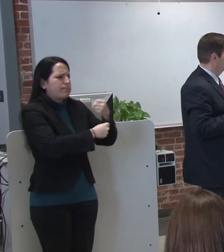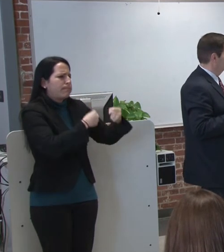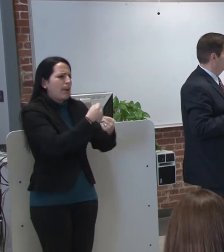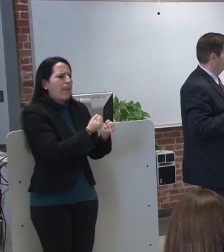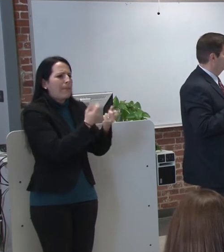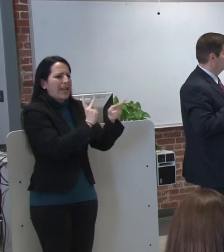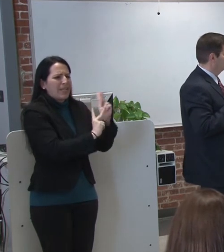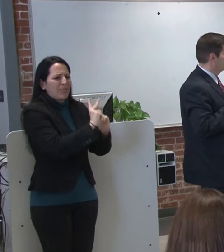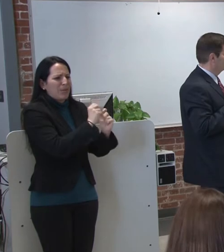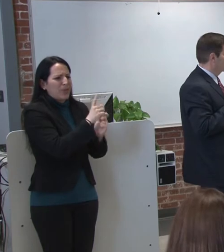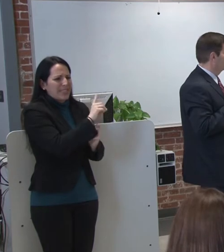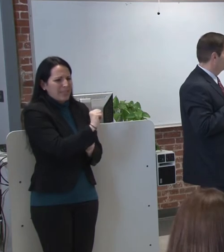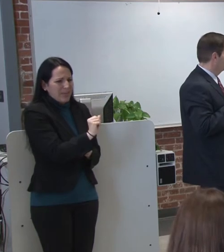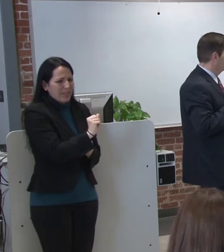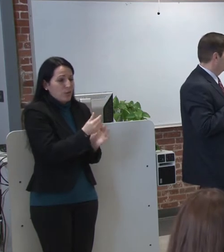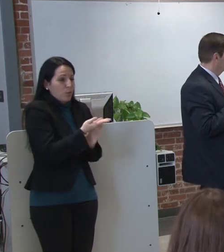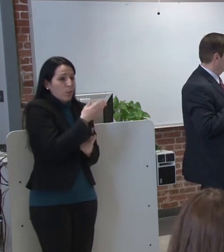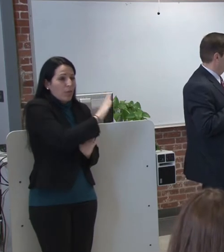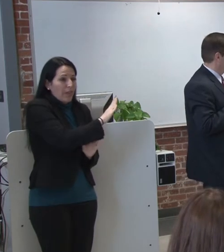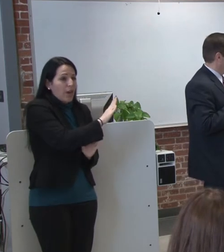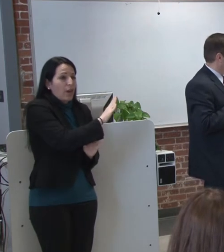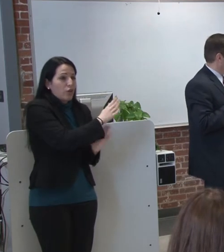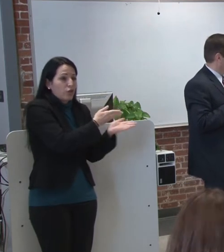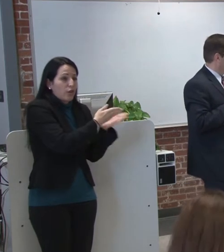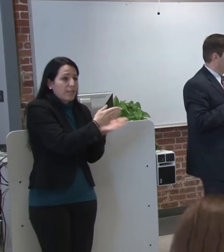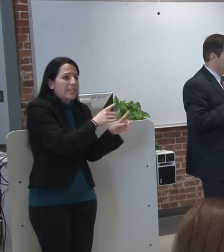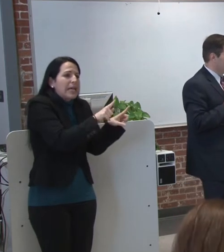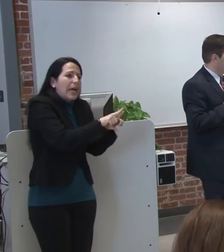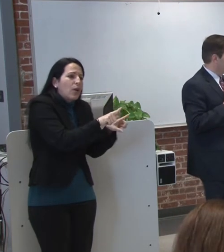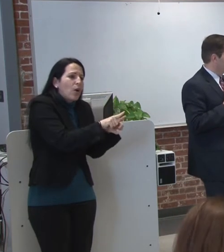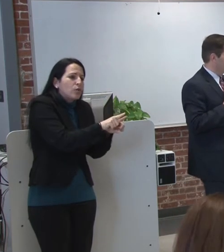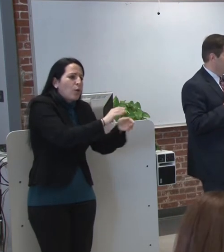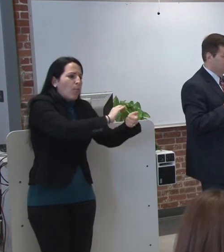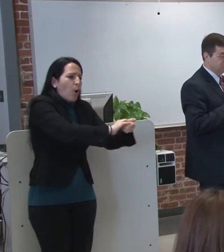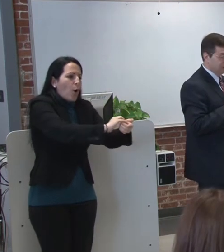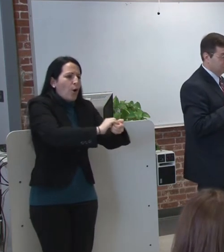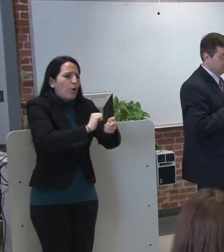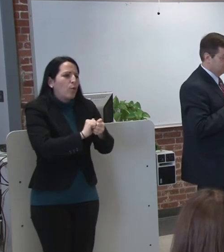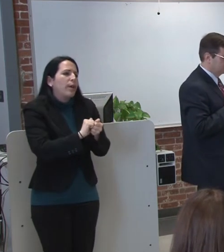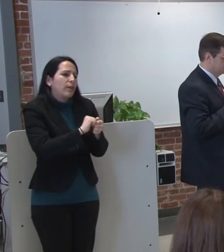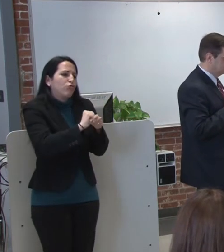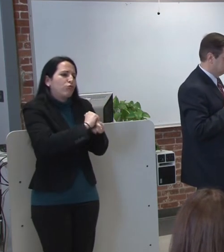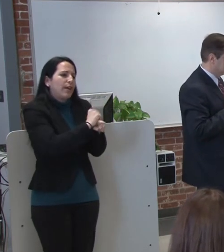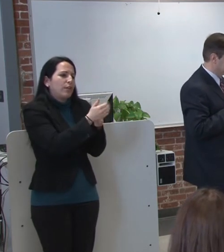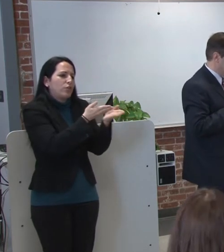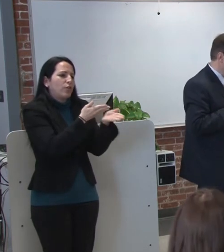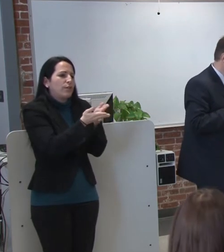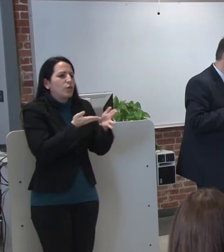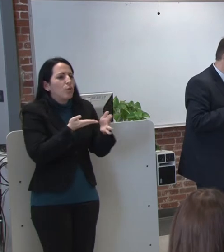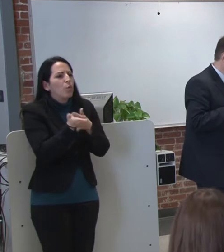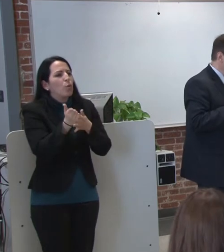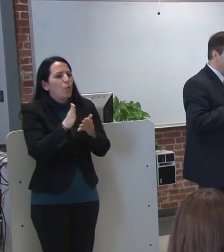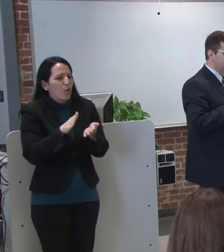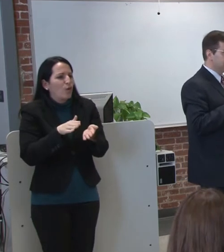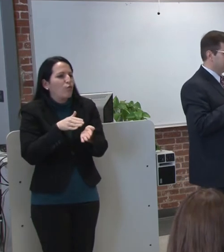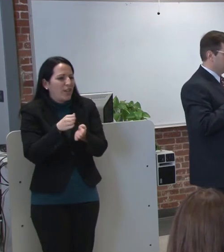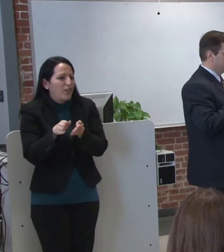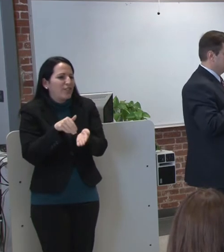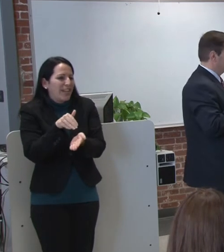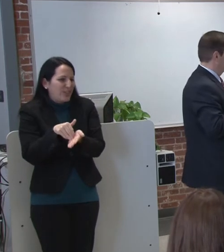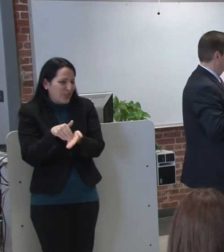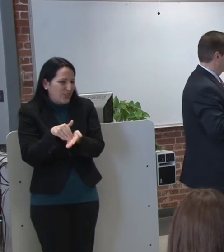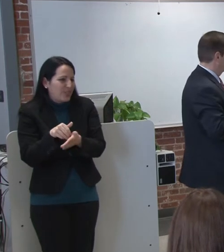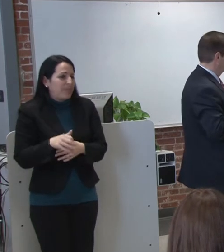own services and through partnership with, particularly with training services through the one-stop career centers. So I have a series